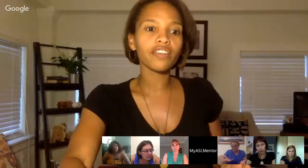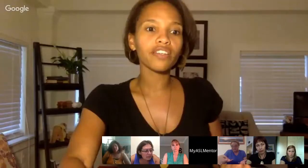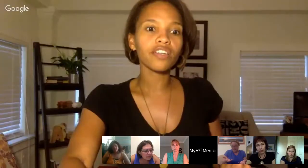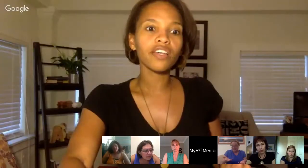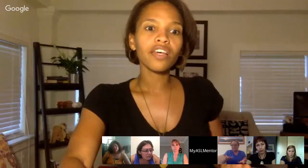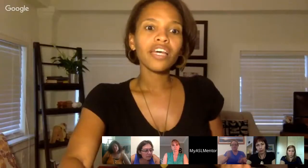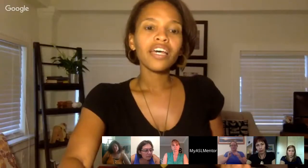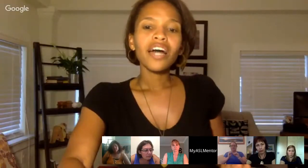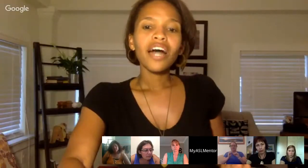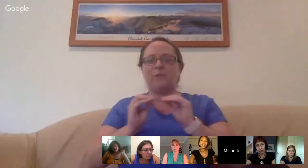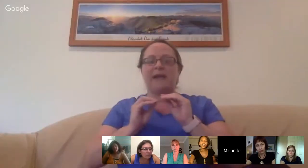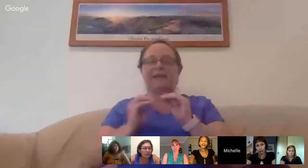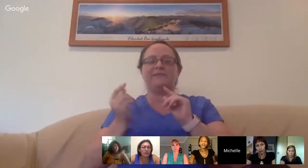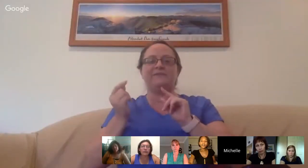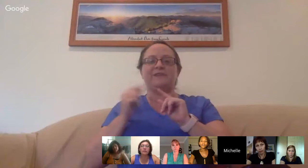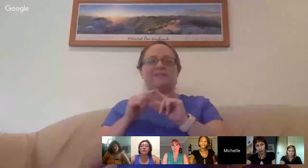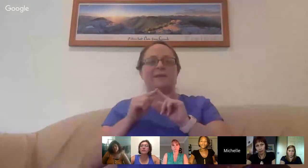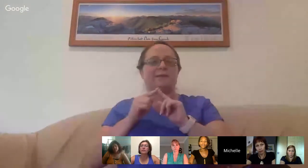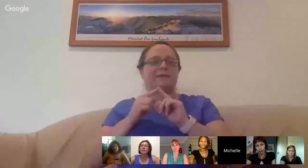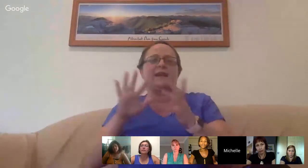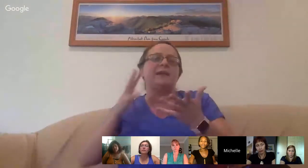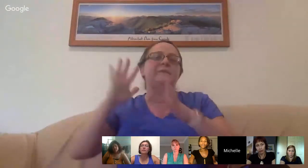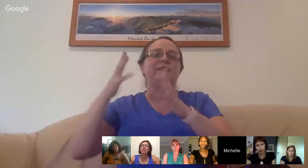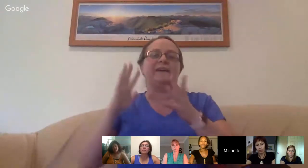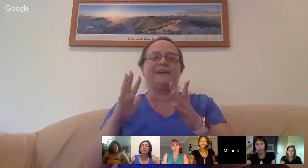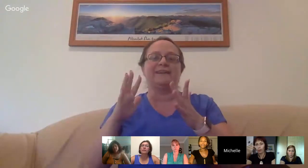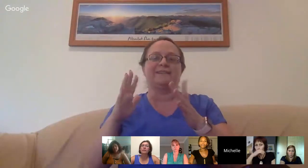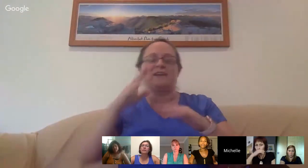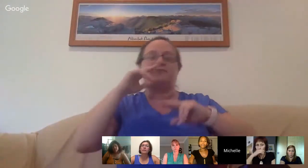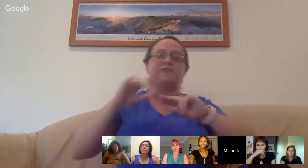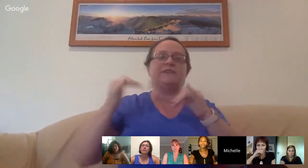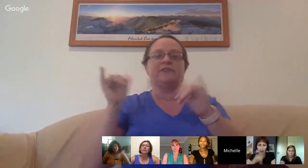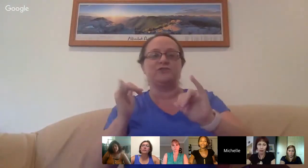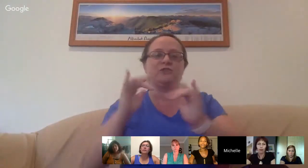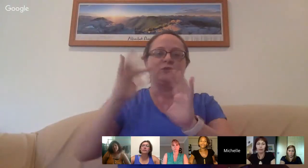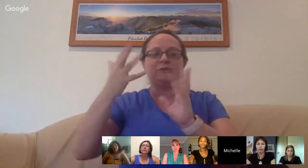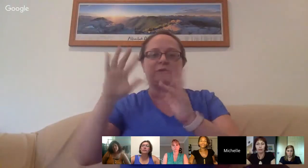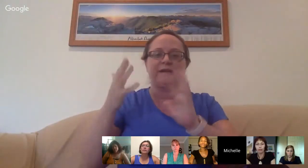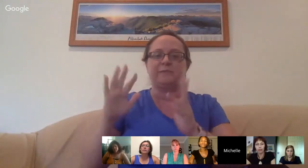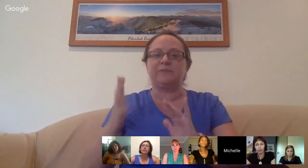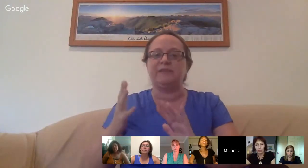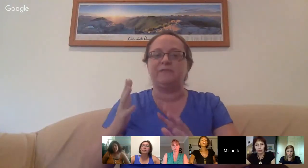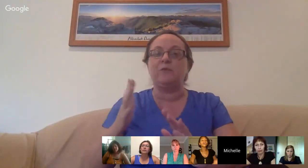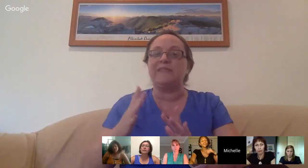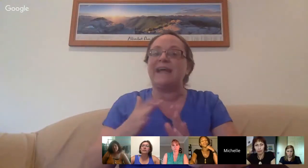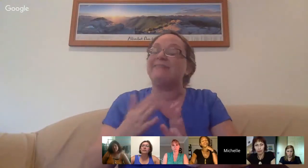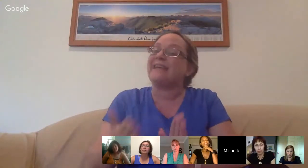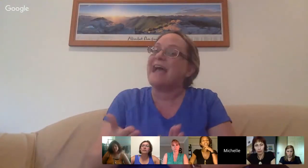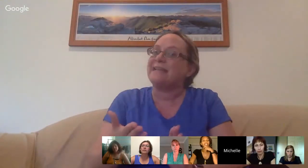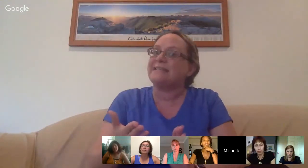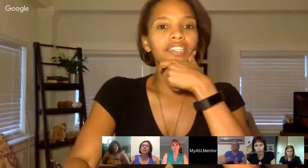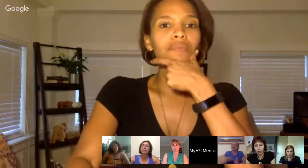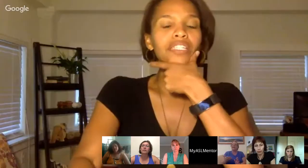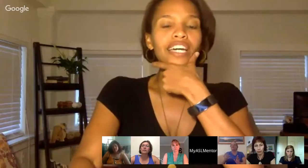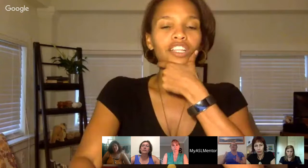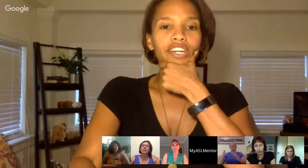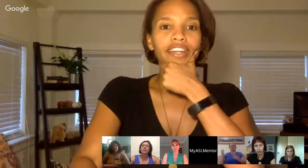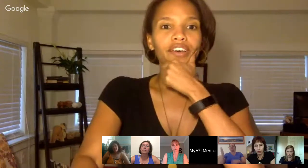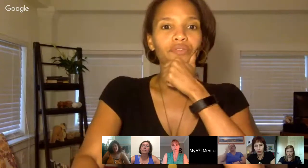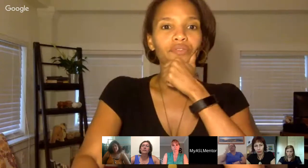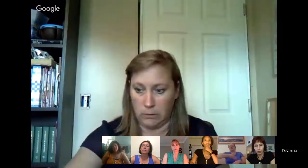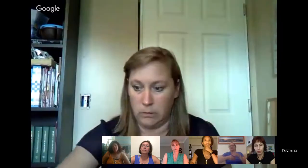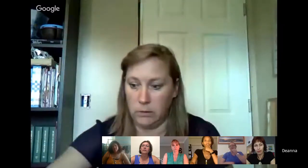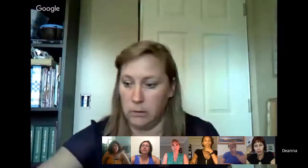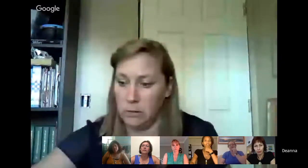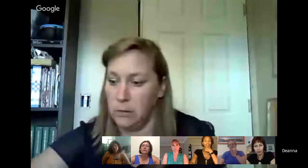Right. Do you go back and fix that? He kind of made a kind of funny little joke, kind of playful. Oh, I see. Let me take a look